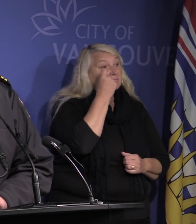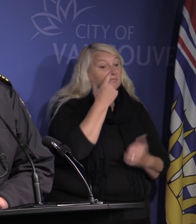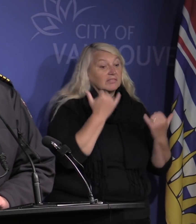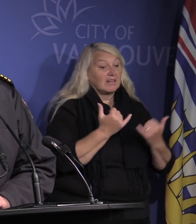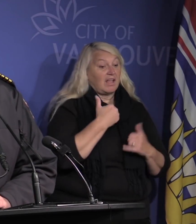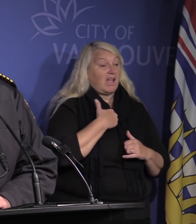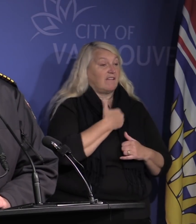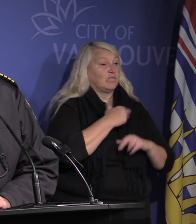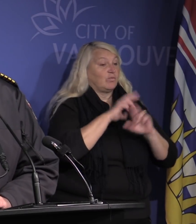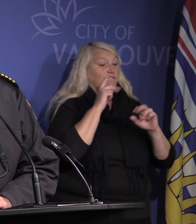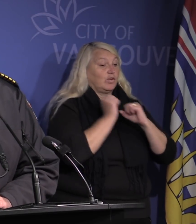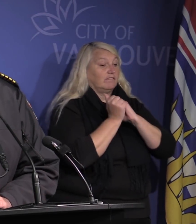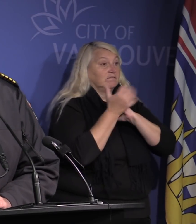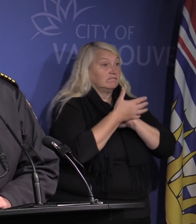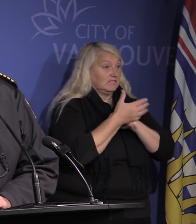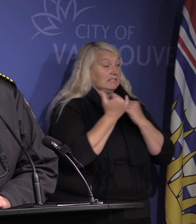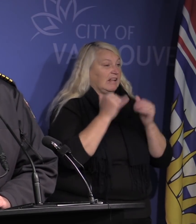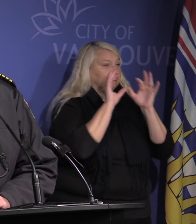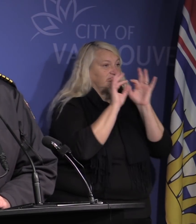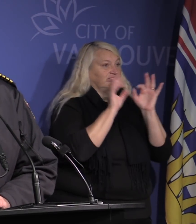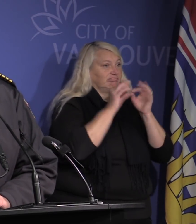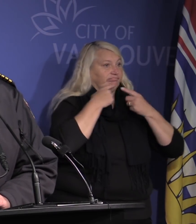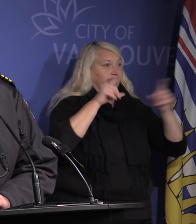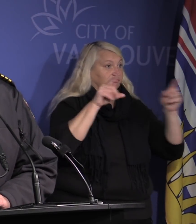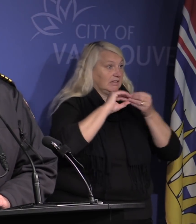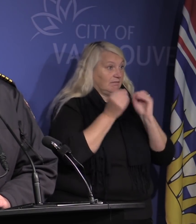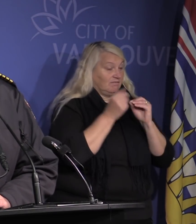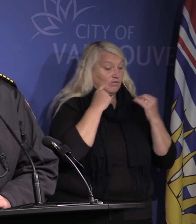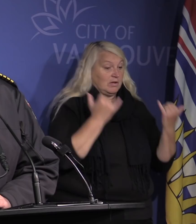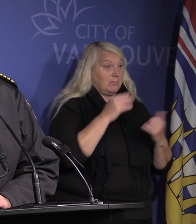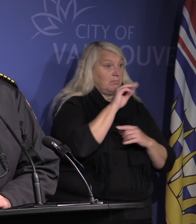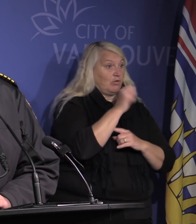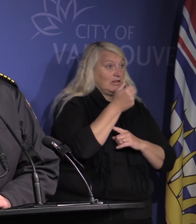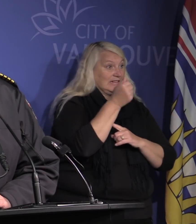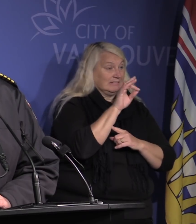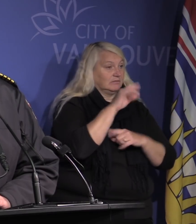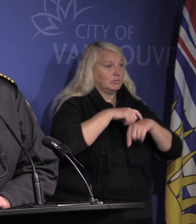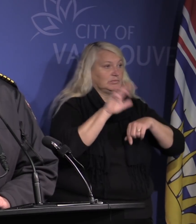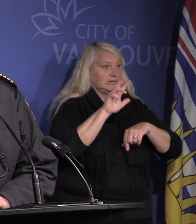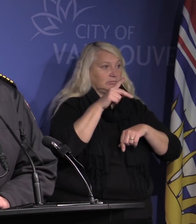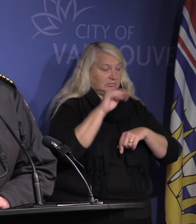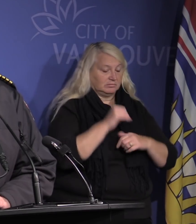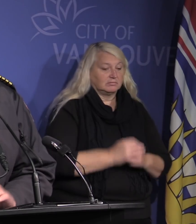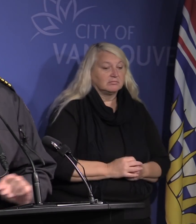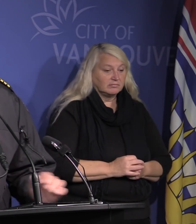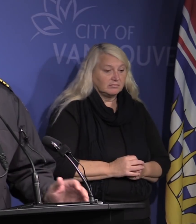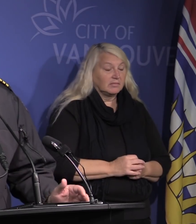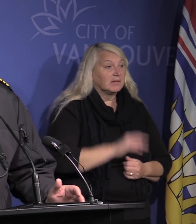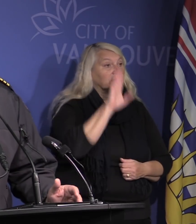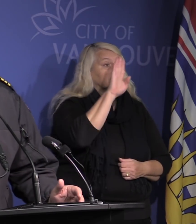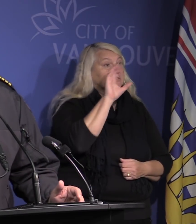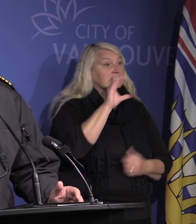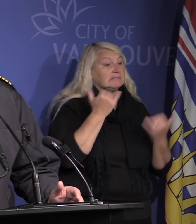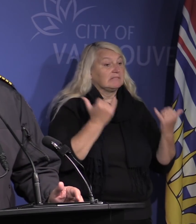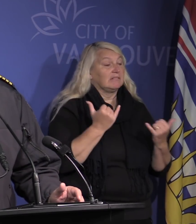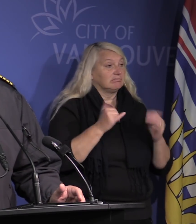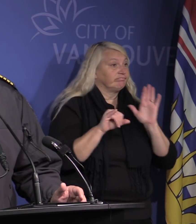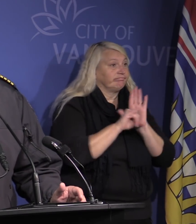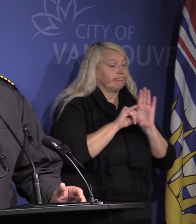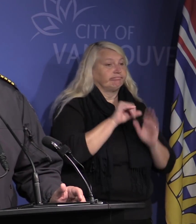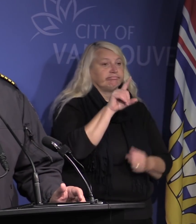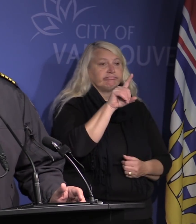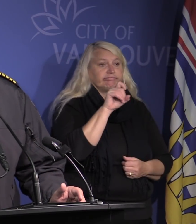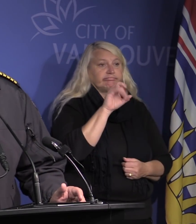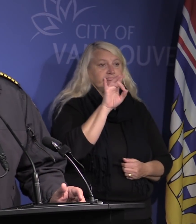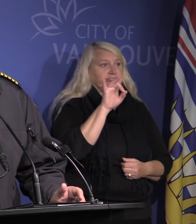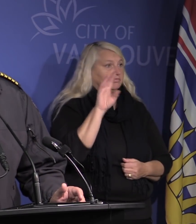stats related to COVID-19 are current as of Wednesday, March 18th at 3 p.m. BC now has identified